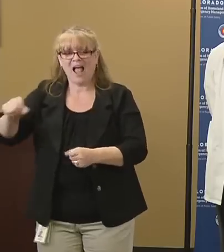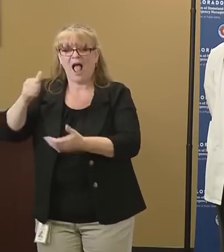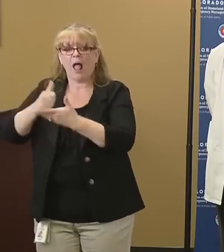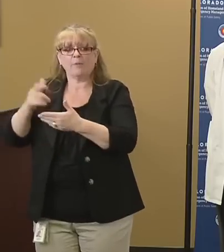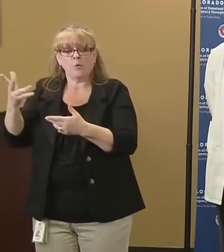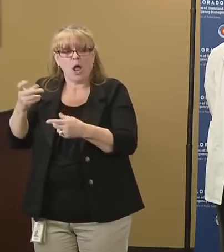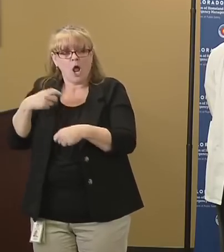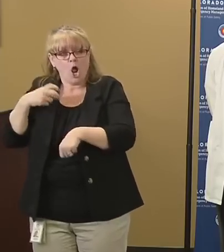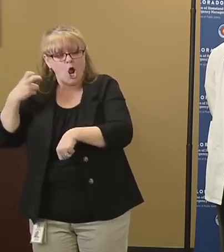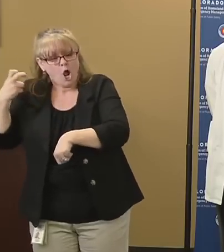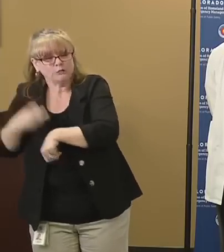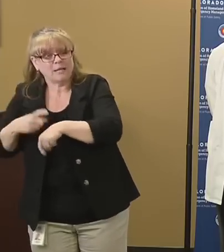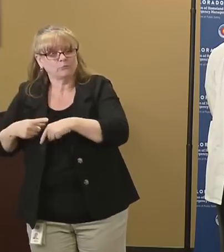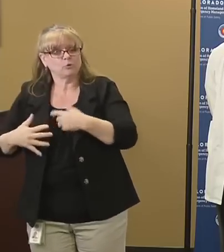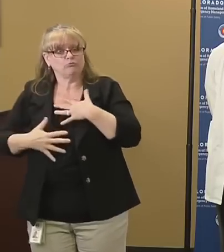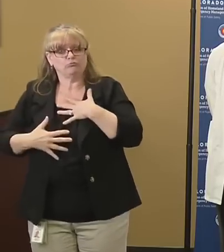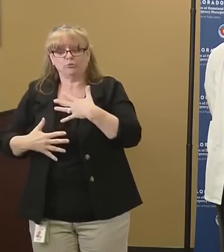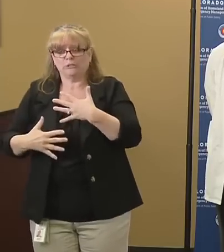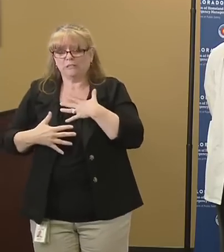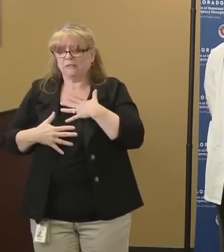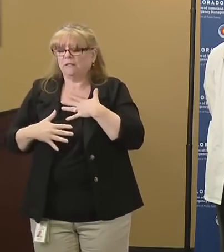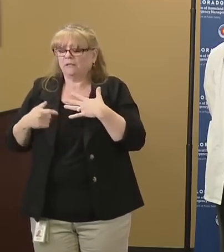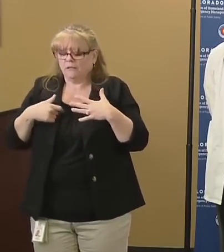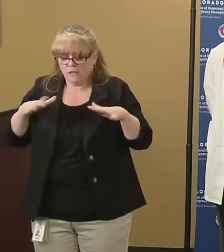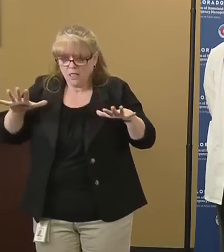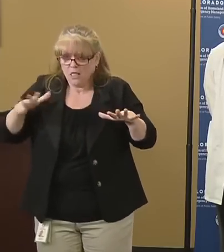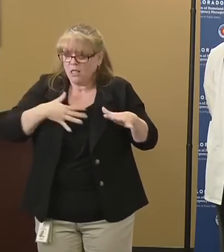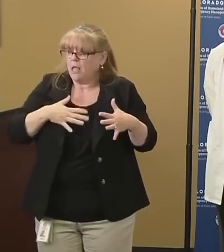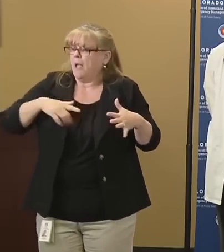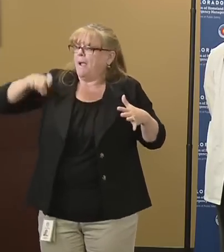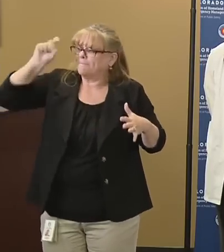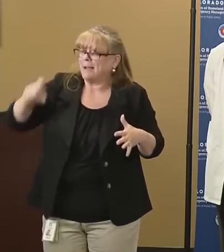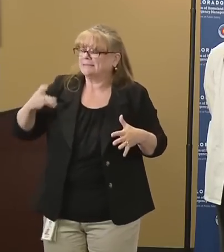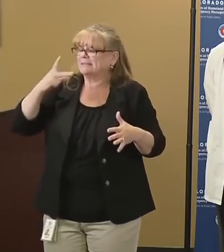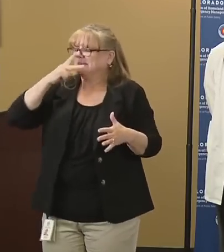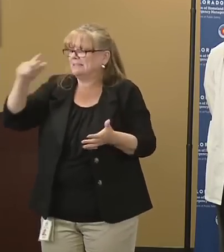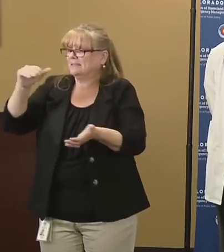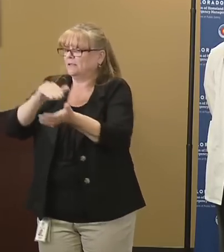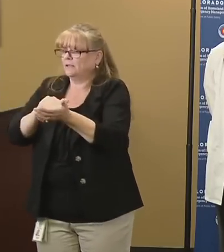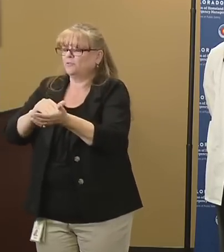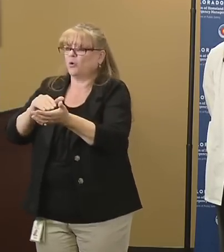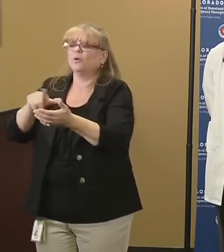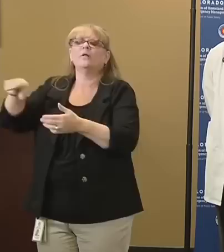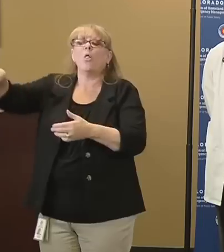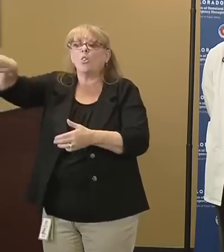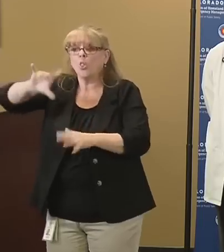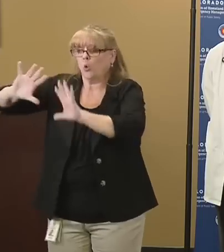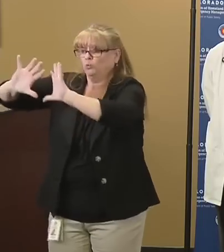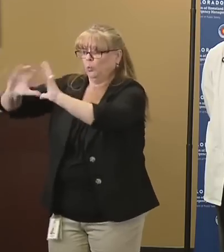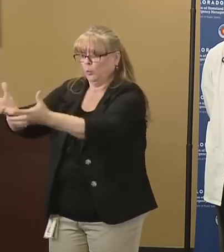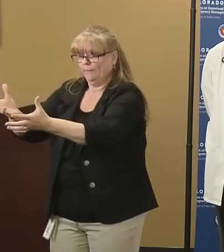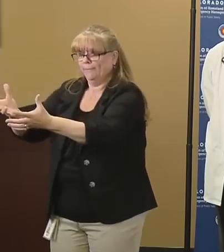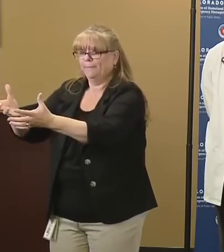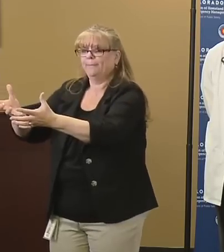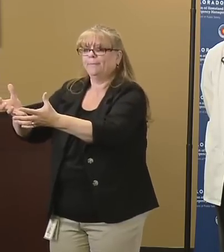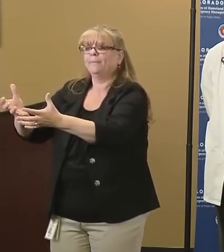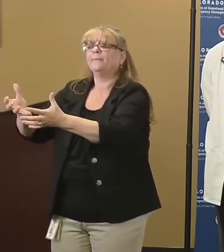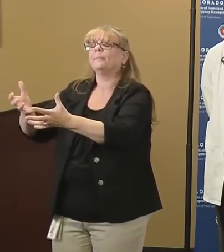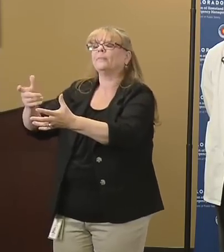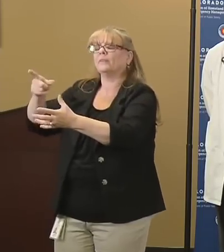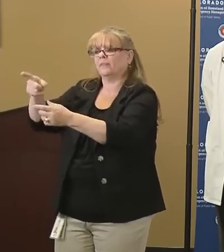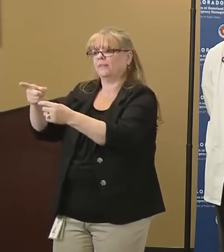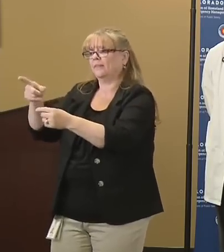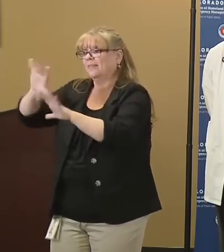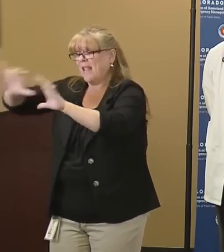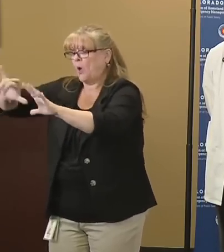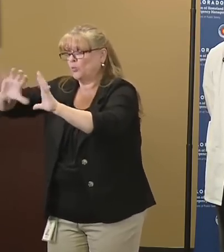that absolutely require urgent medical attention, we want to clear the capacity at the hospitals for that. We don't want people who don't need